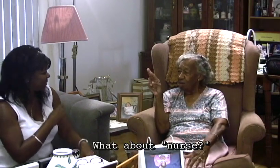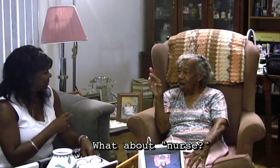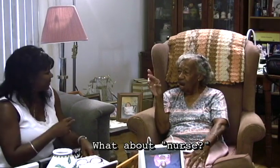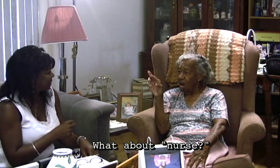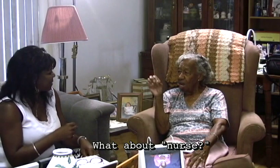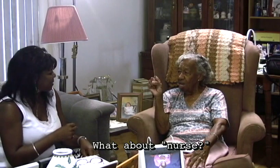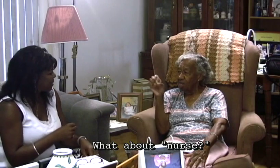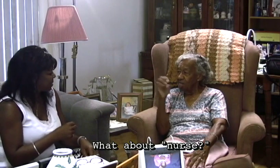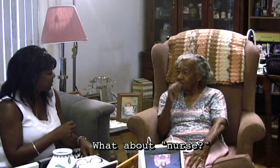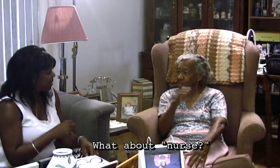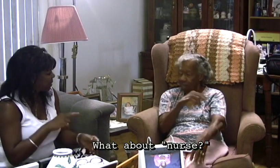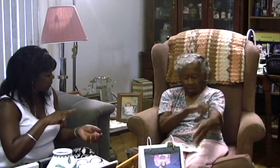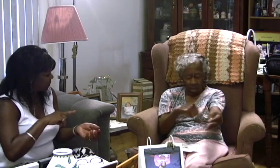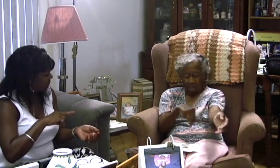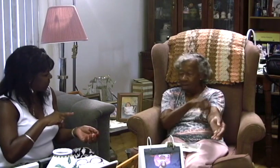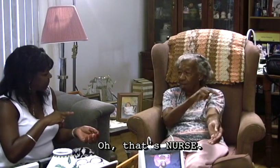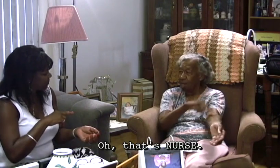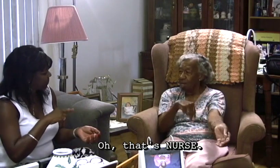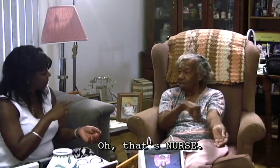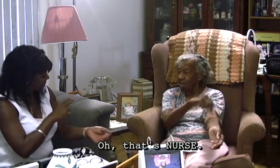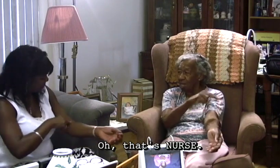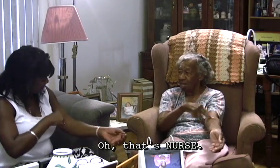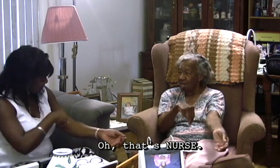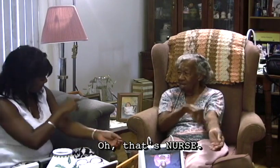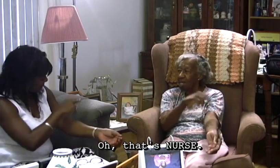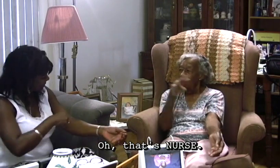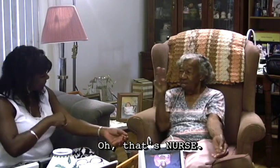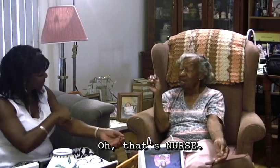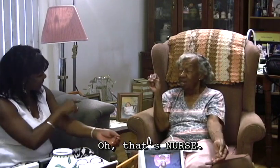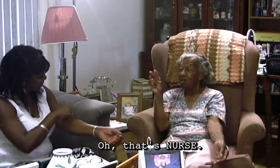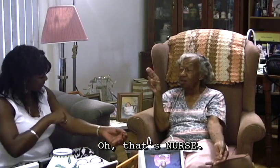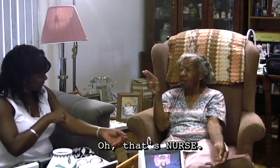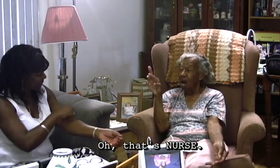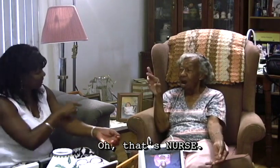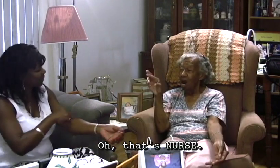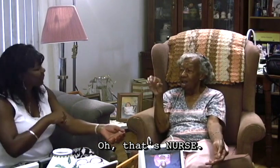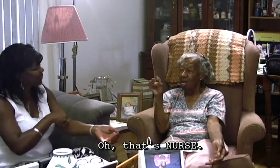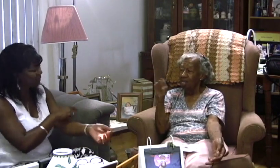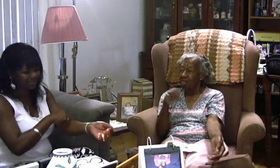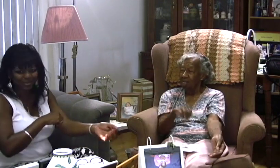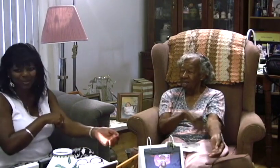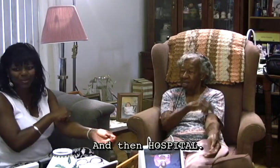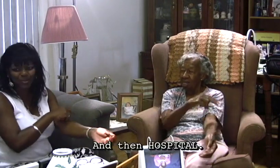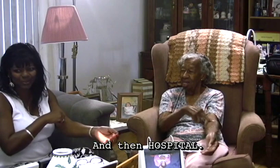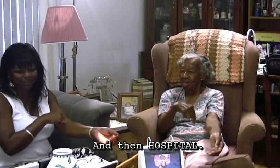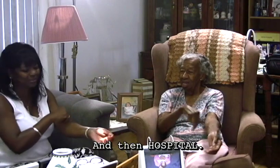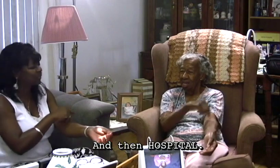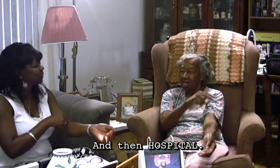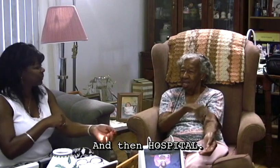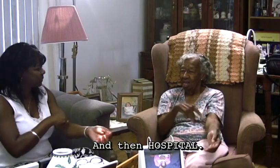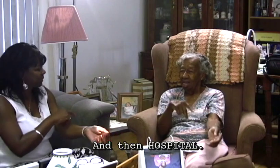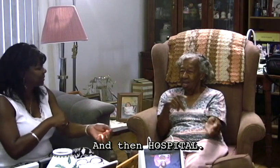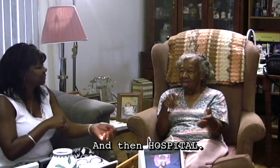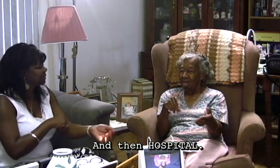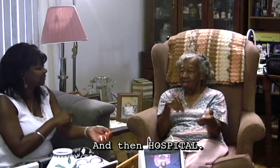nurse? Yeah, That's nurse like nurse. this. Mm-hmm. Mm-hmm. That's nurse. And